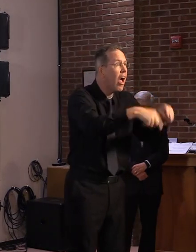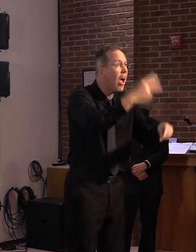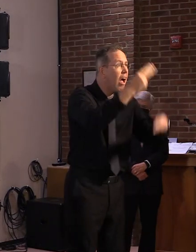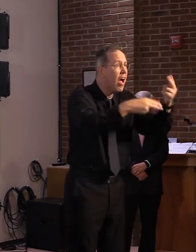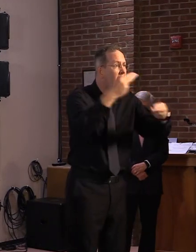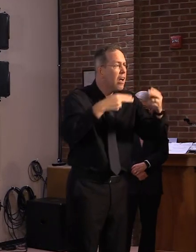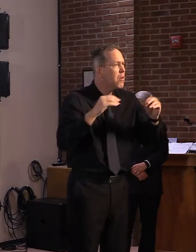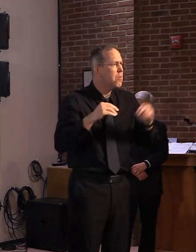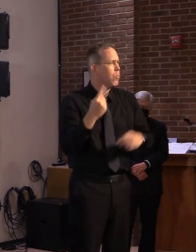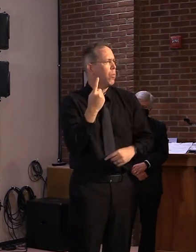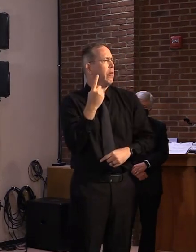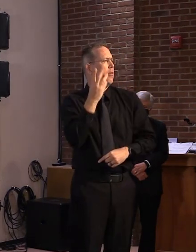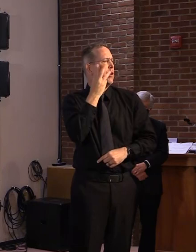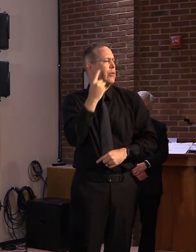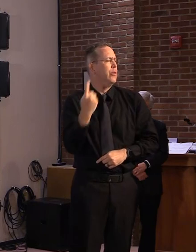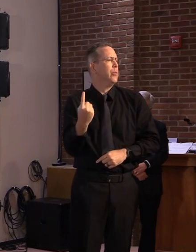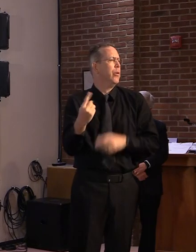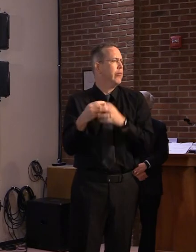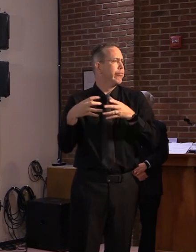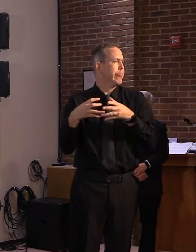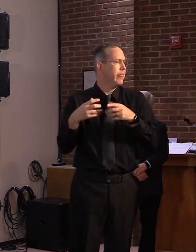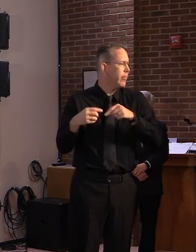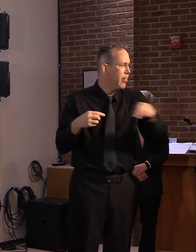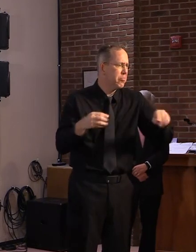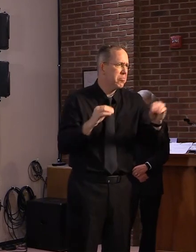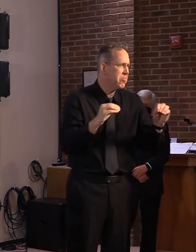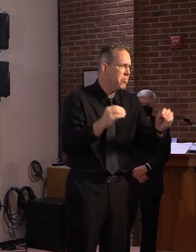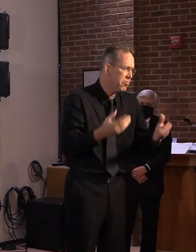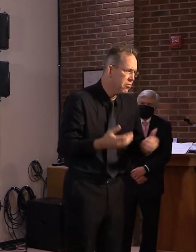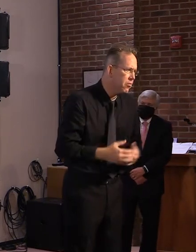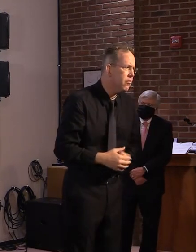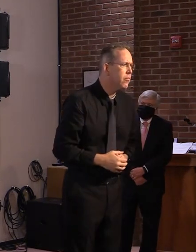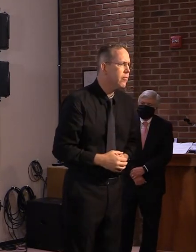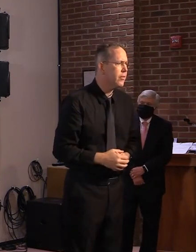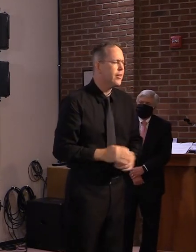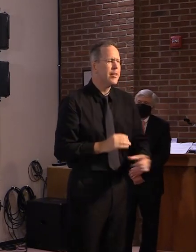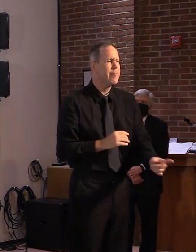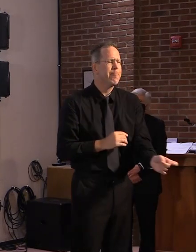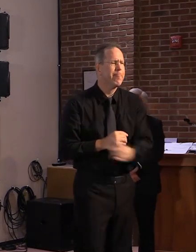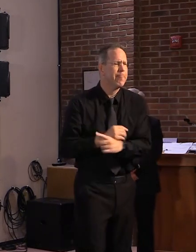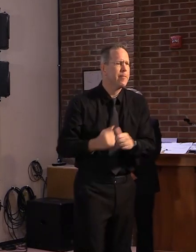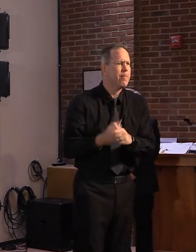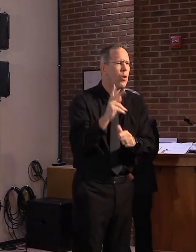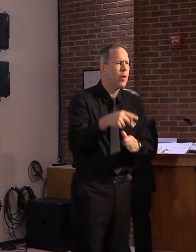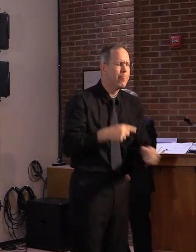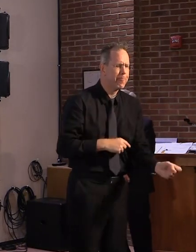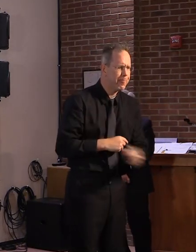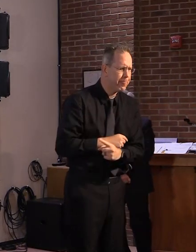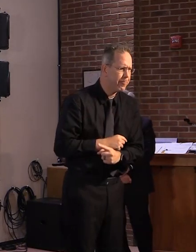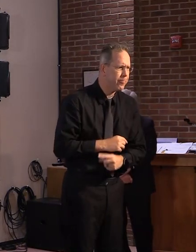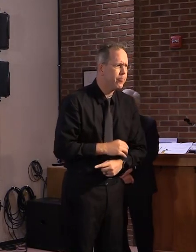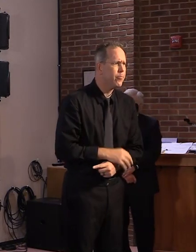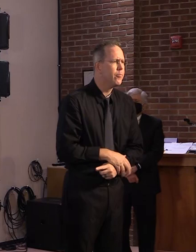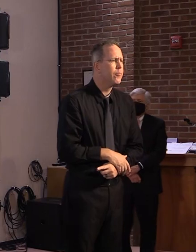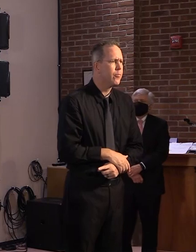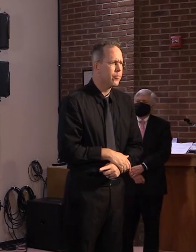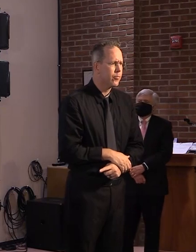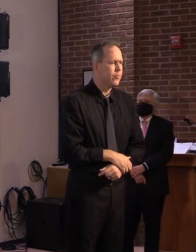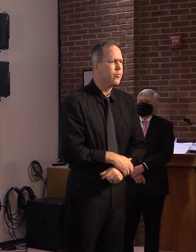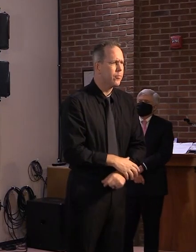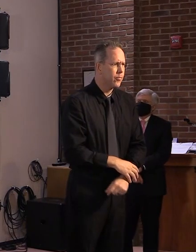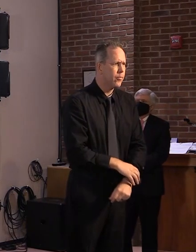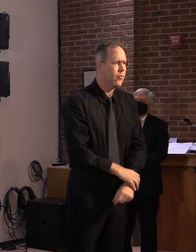Two follow-ups then. You said, you know, a lot of these community cases are kids, and that might explain the level of, you know, not being highly symptomatic.